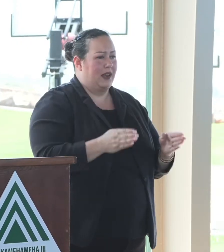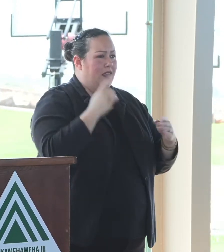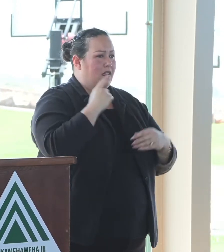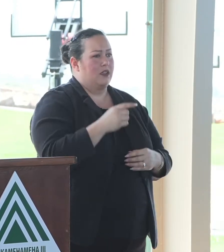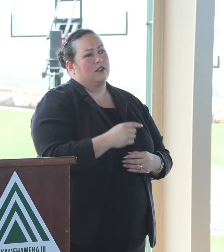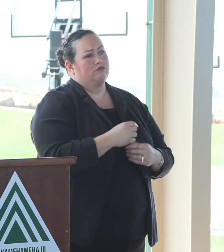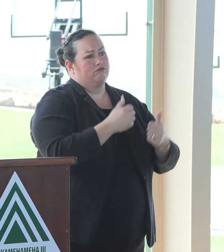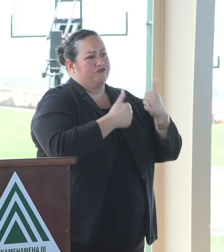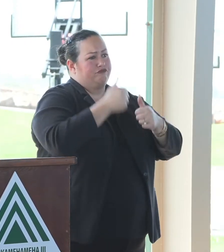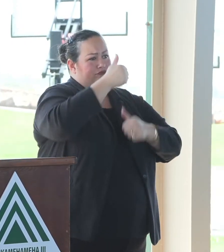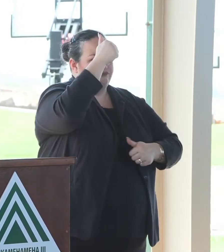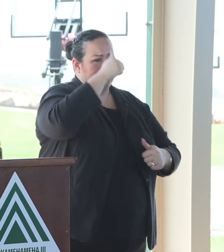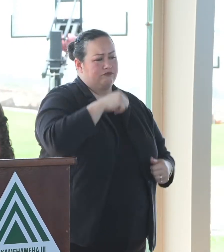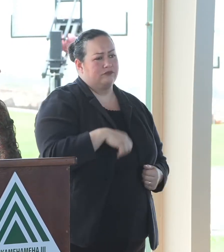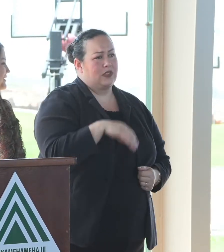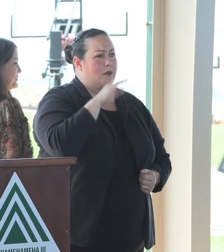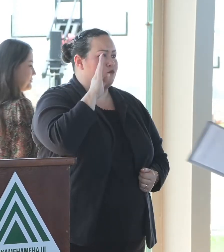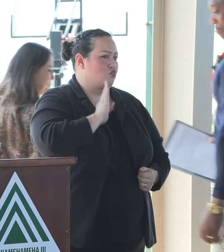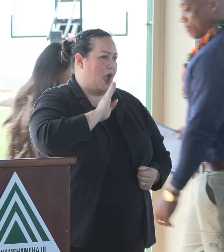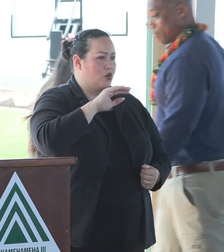FEMA.